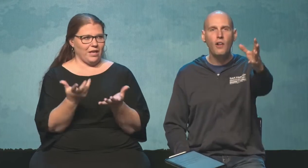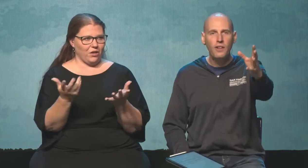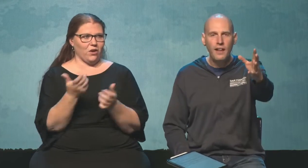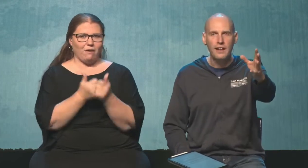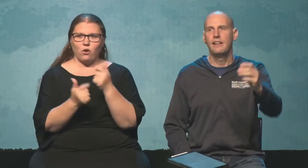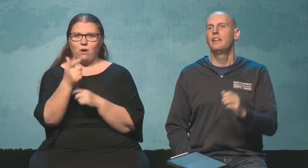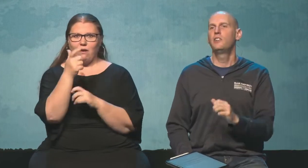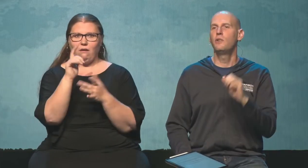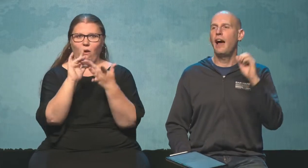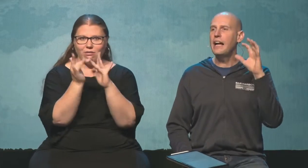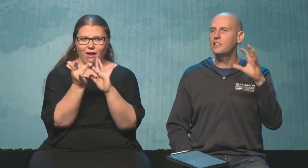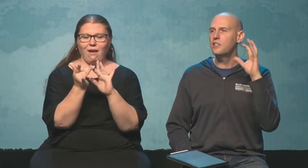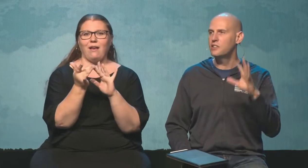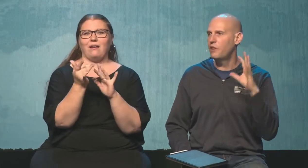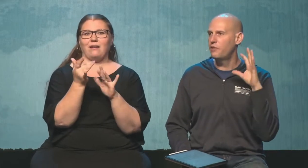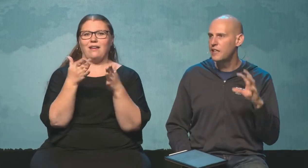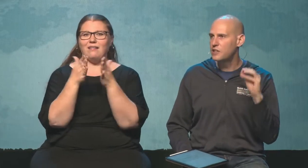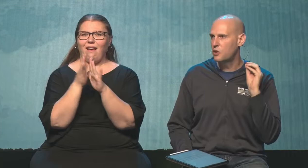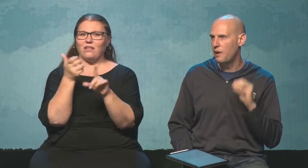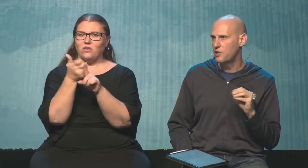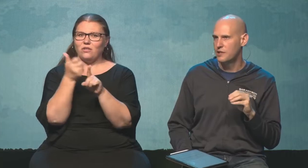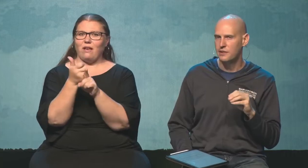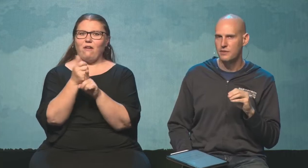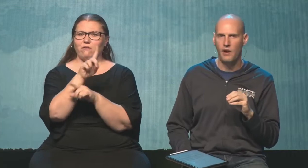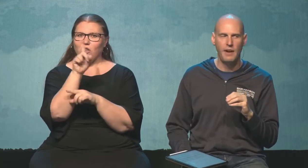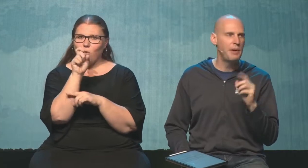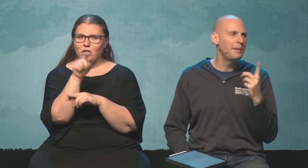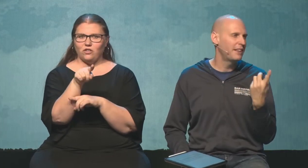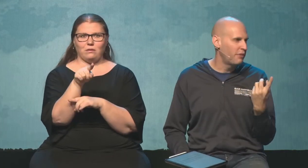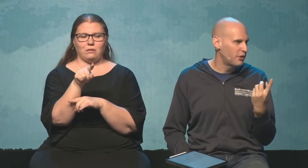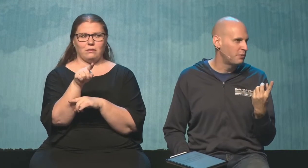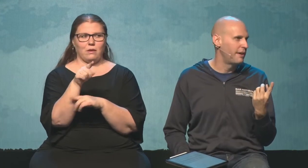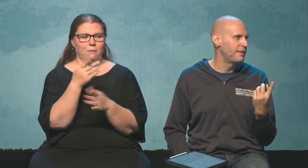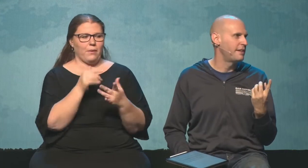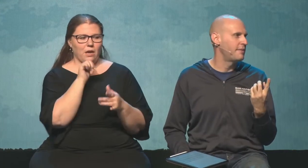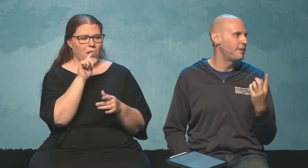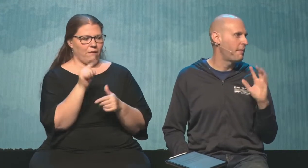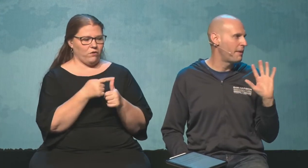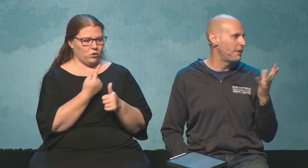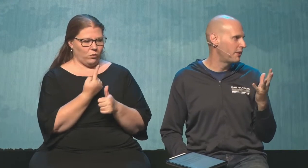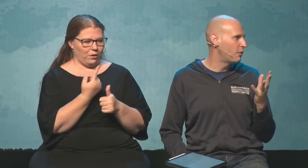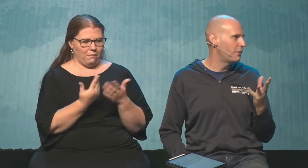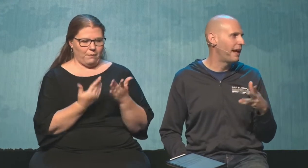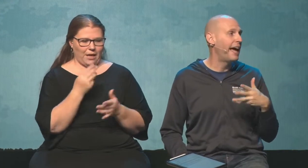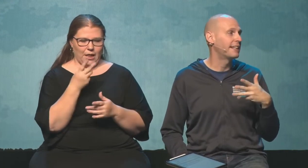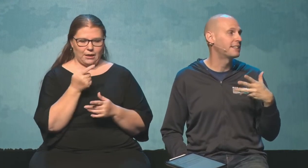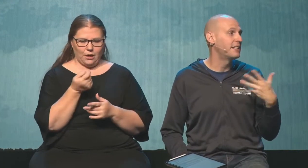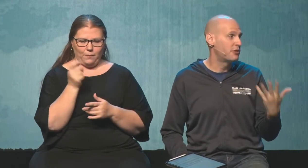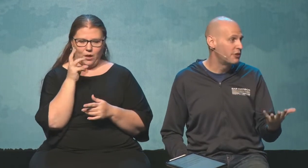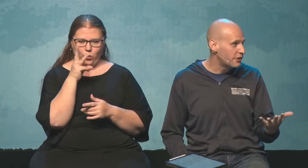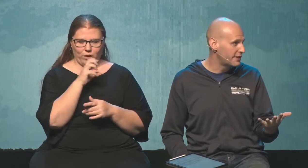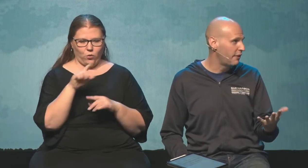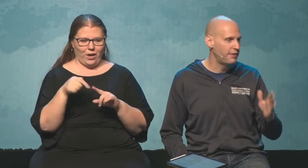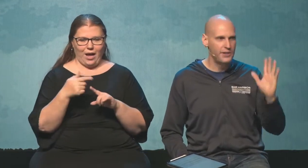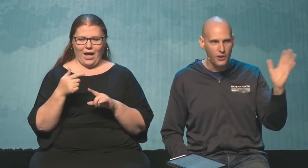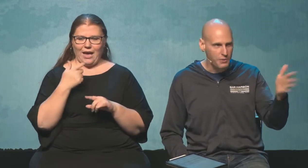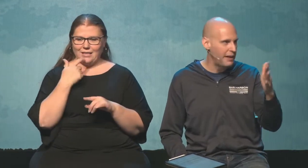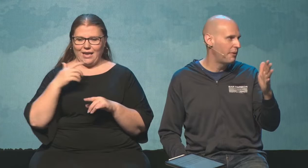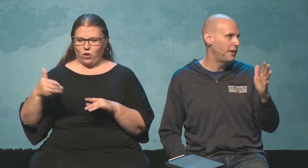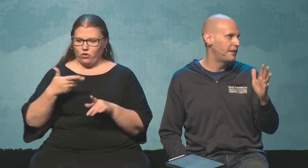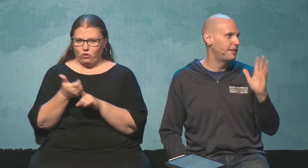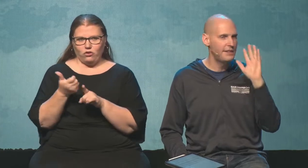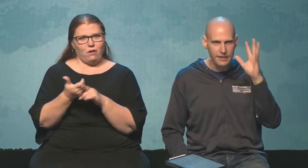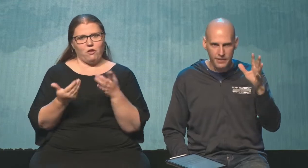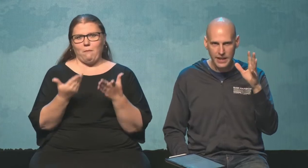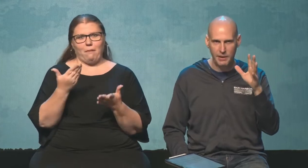everybody online, to ask yourself these questions. All right, maybe not the first one. That might be a little weird when I ask to introduce yourself. You might